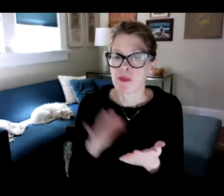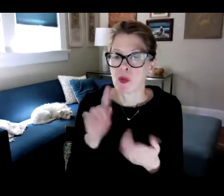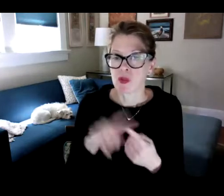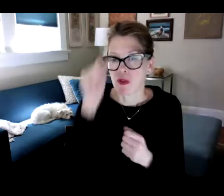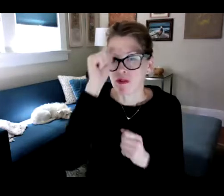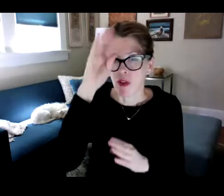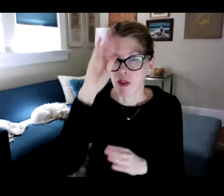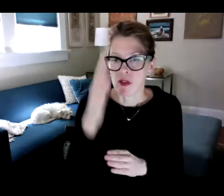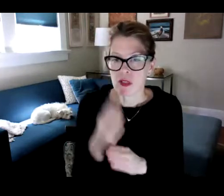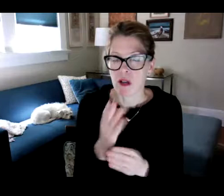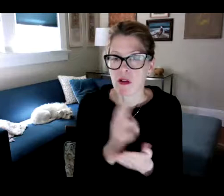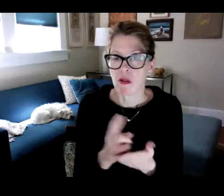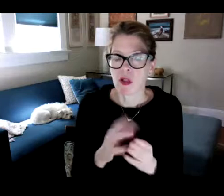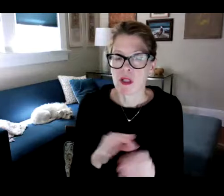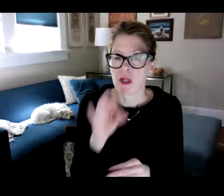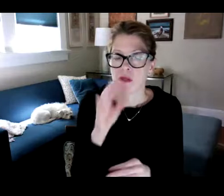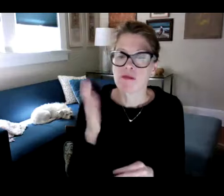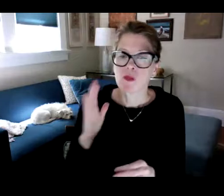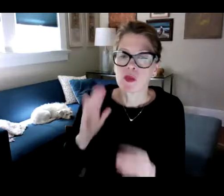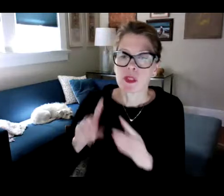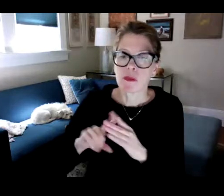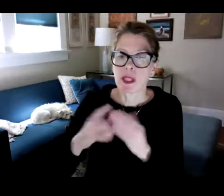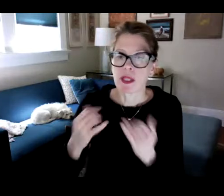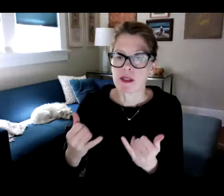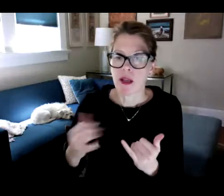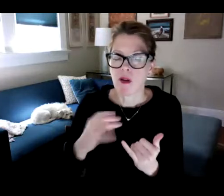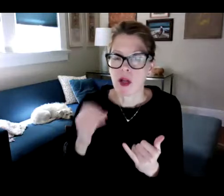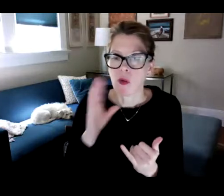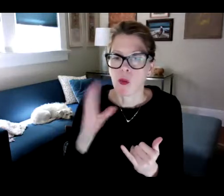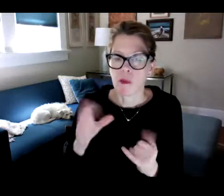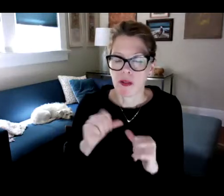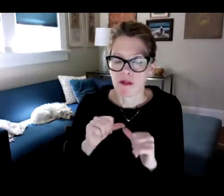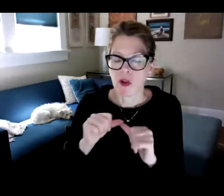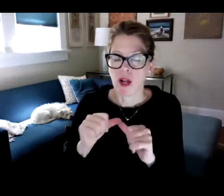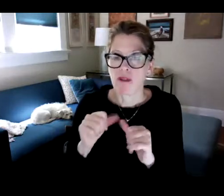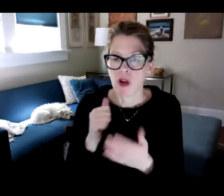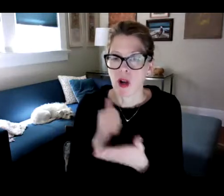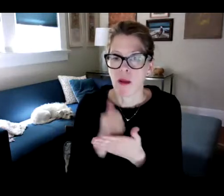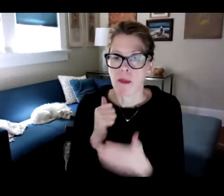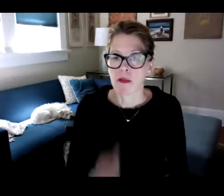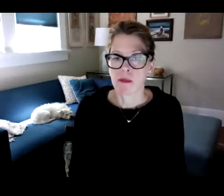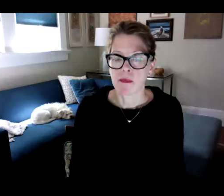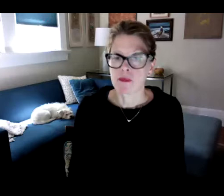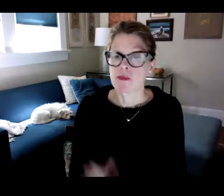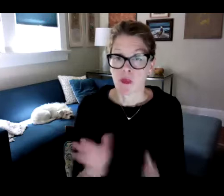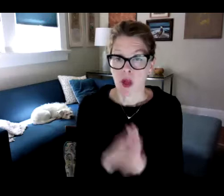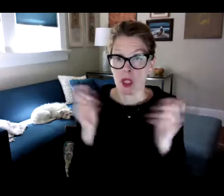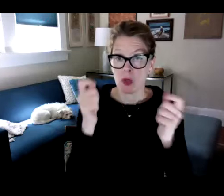to the Holy Spirit, as it was in the beginning, is now, and will be forever. Amen.